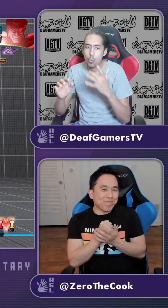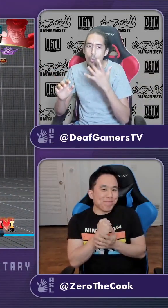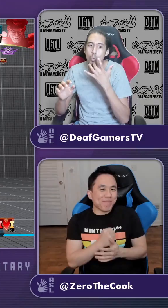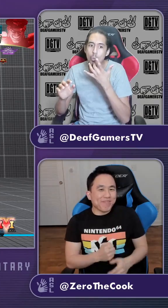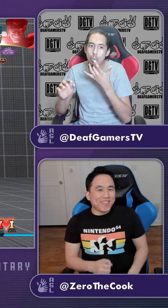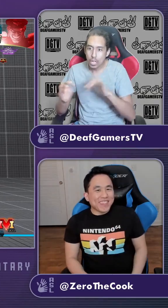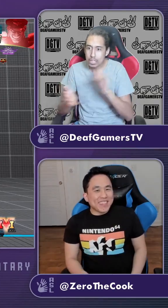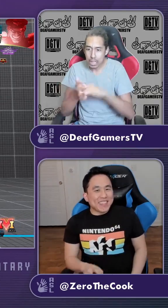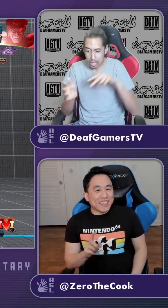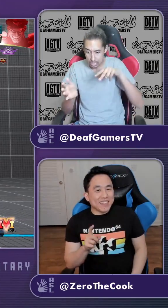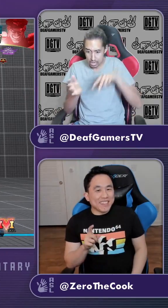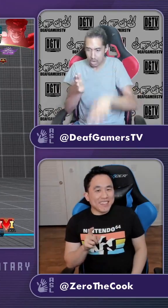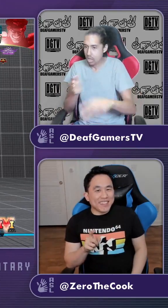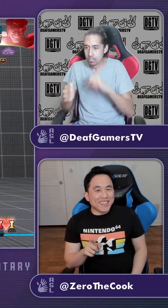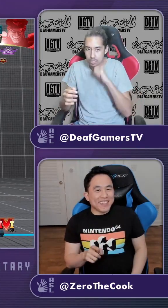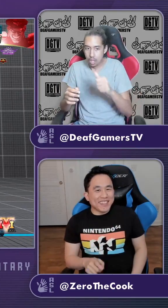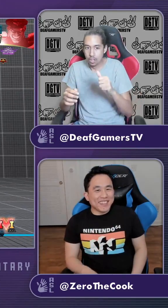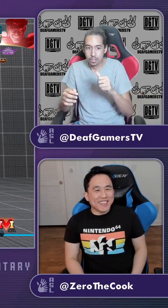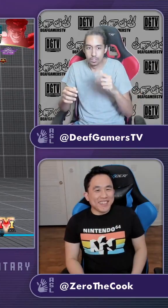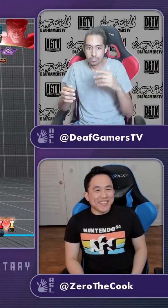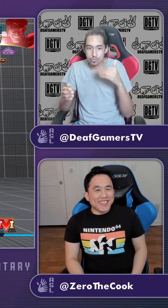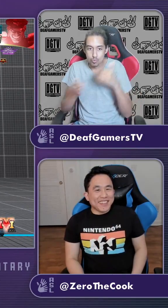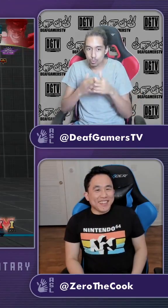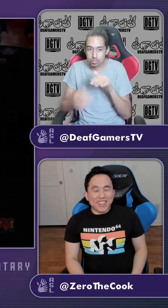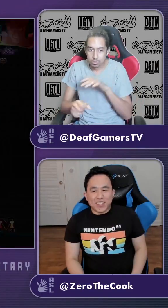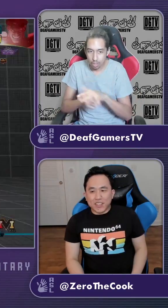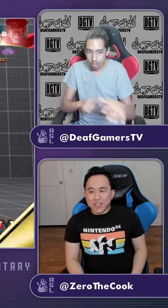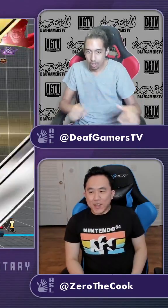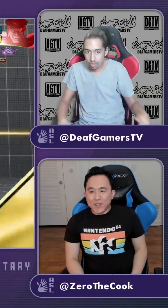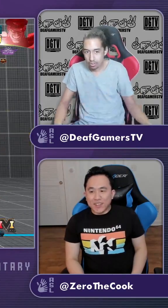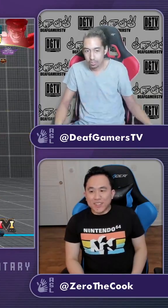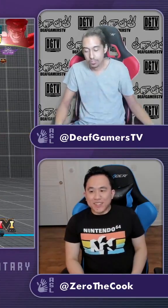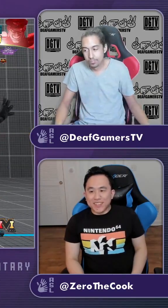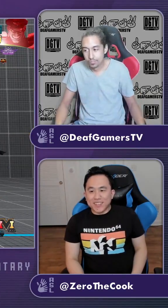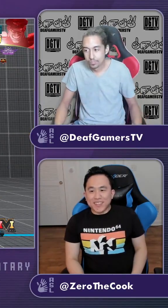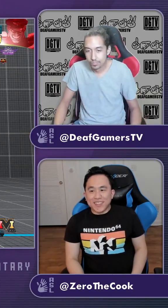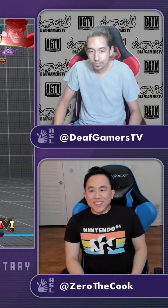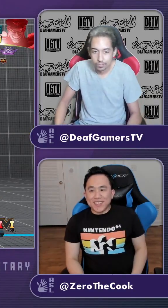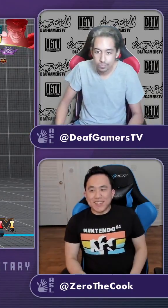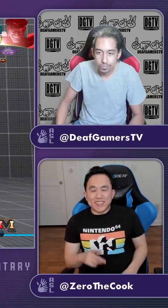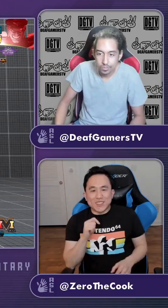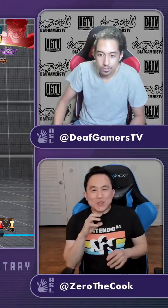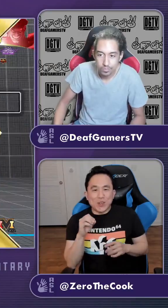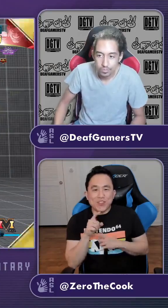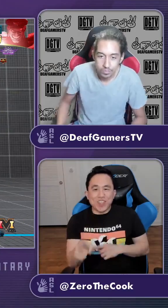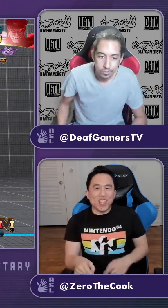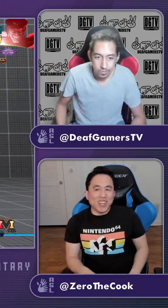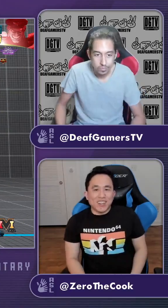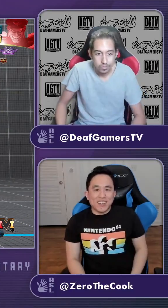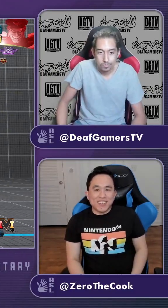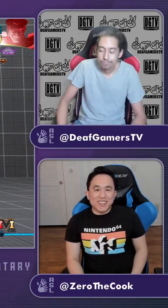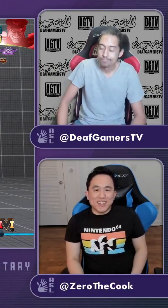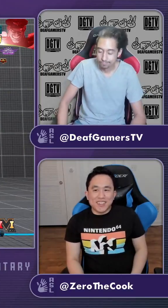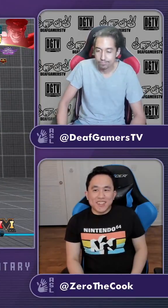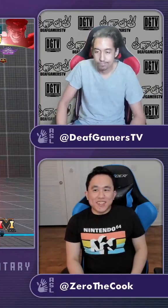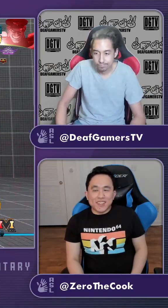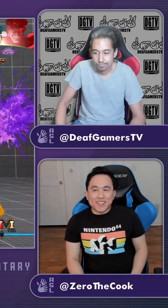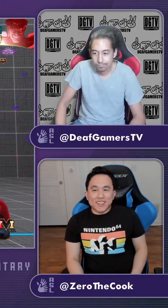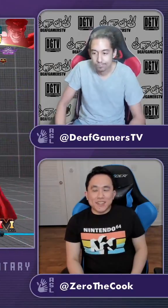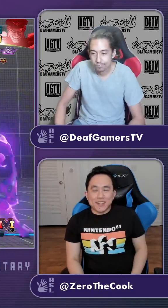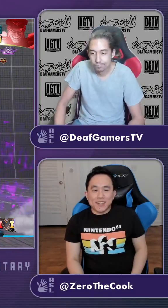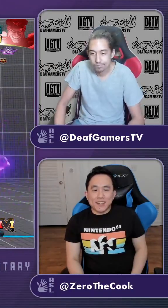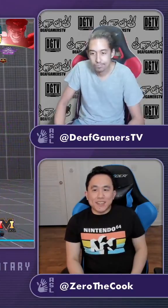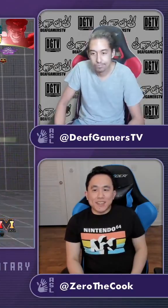Just too far away he really wanted to get in with that slide and punish that heart rate, but Island had other plans